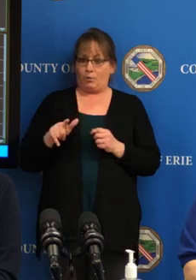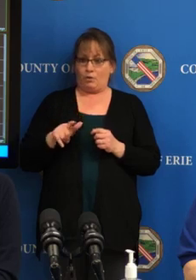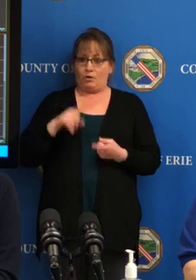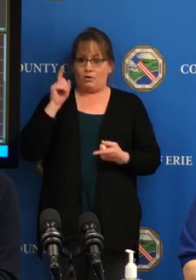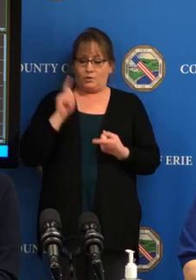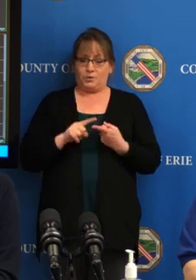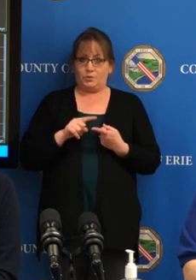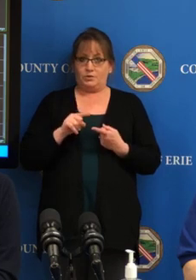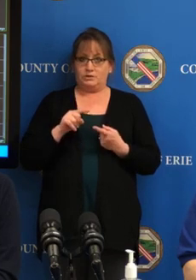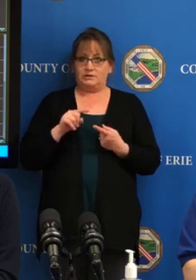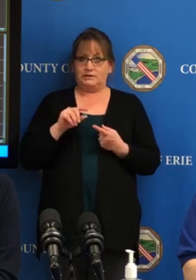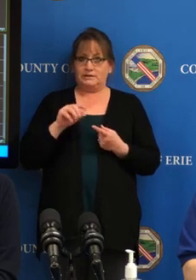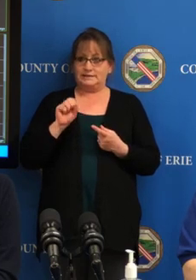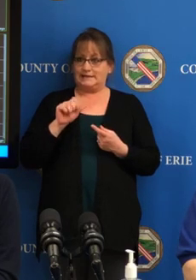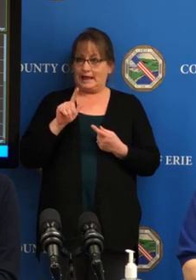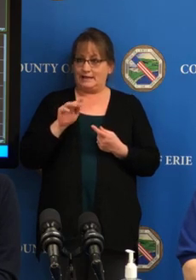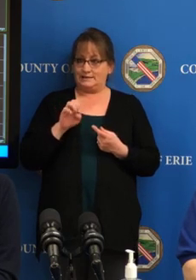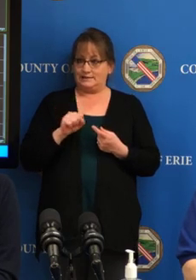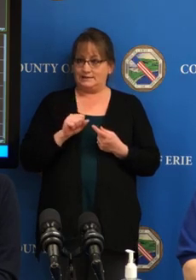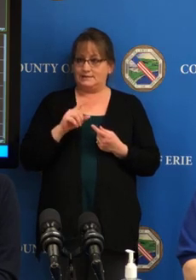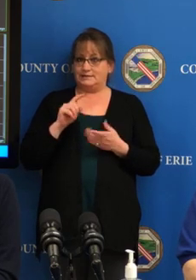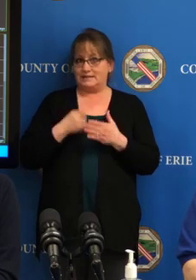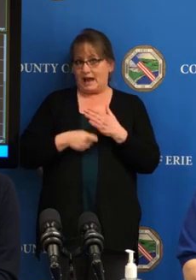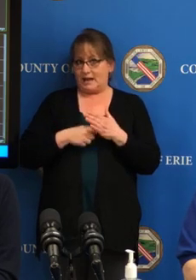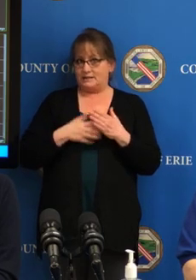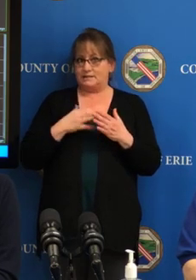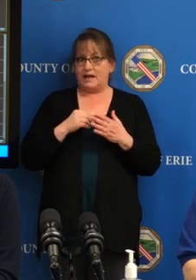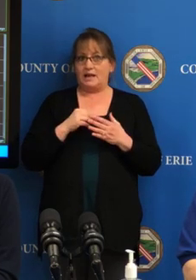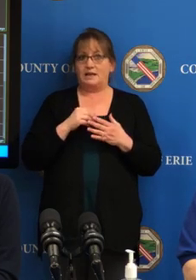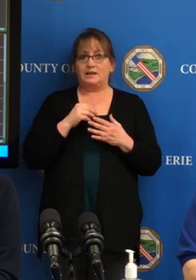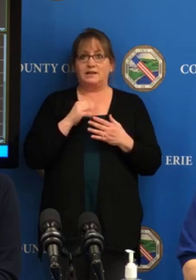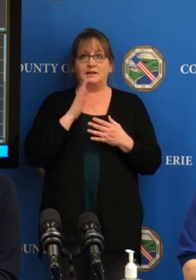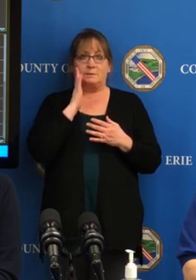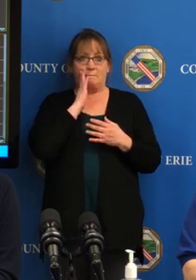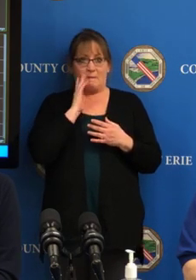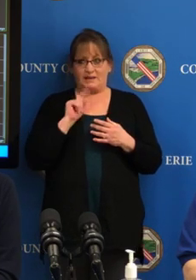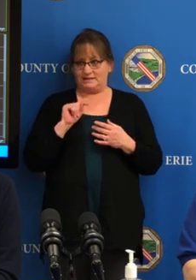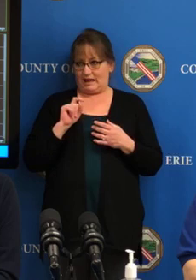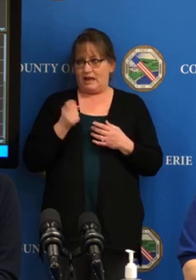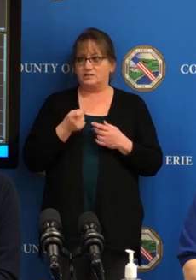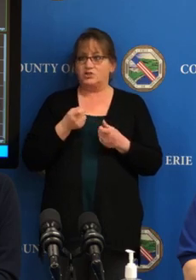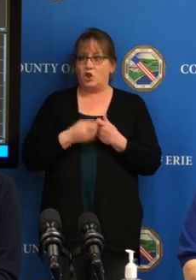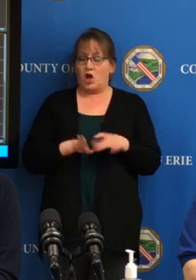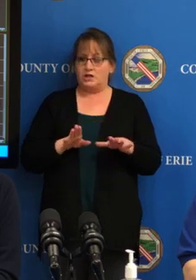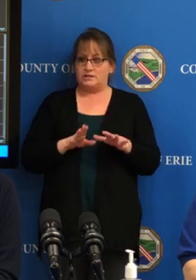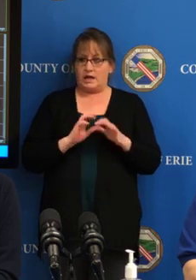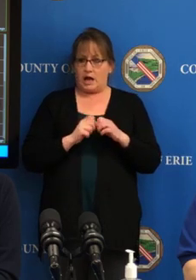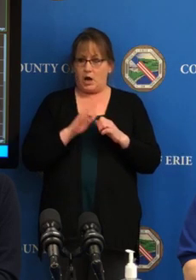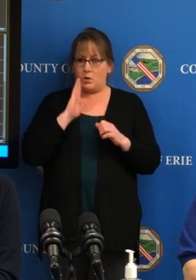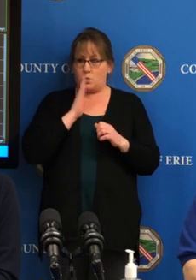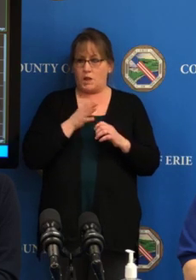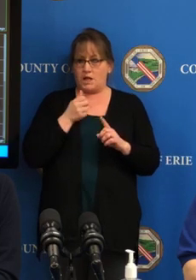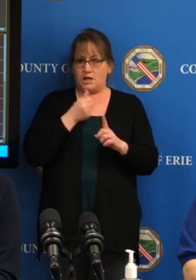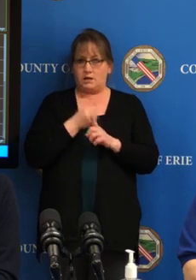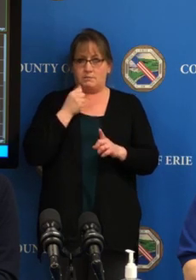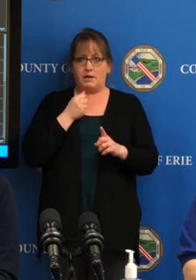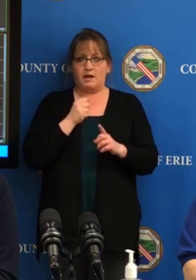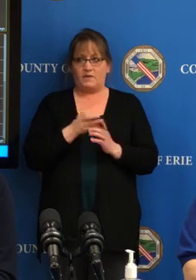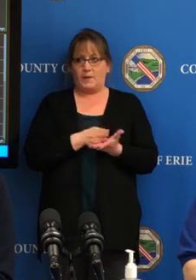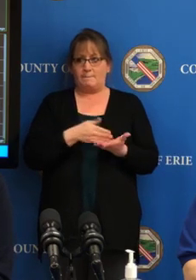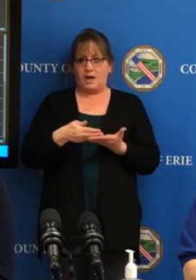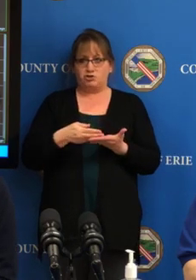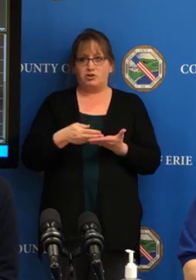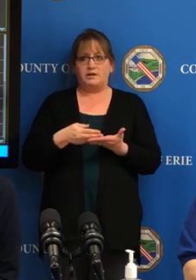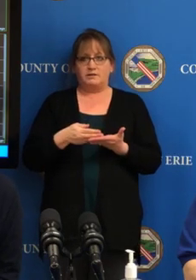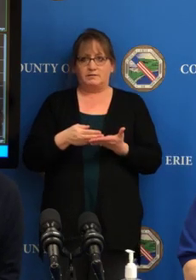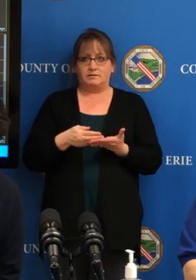tax revenue, plus we're looking at some bed tax loss, do you have any idea on how this may impact the Erie County budget, both in the short